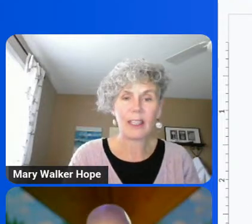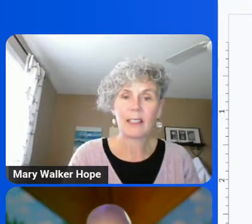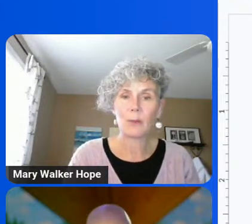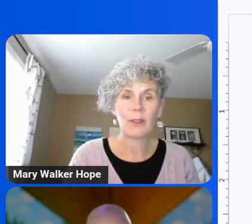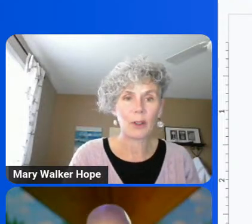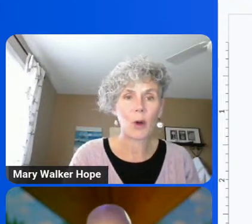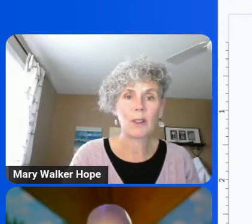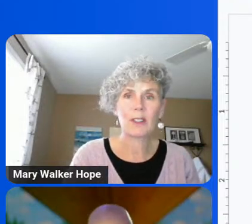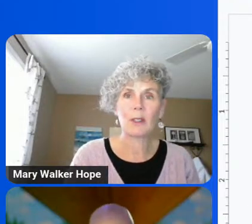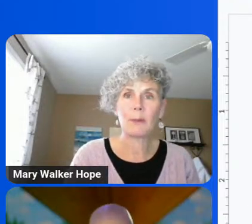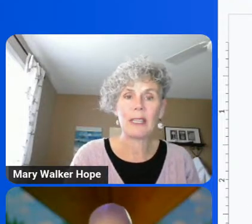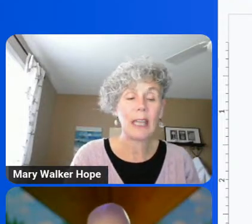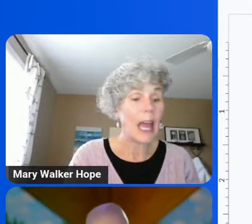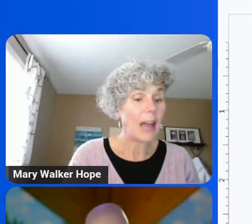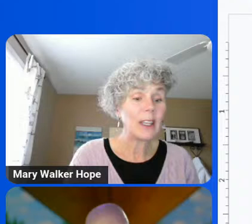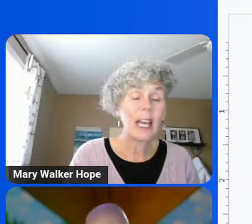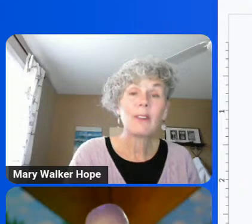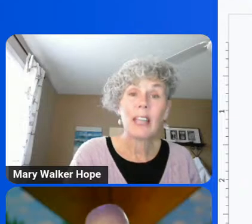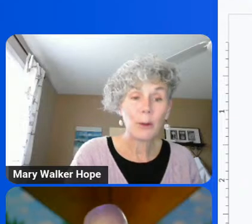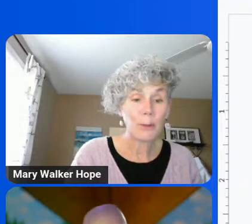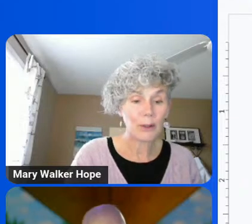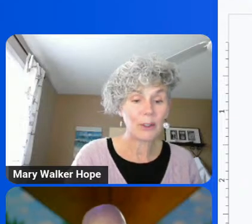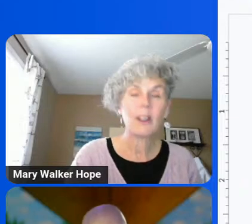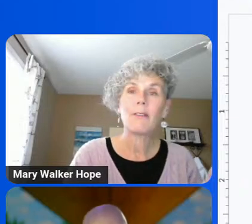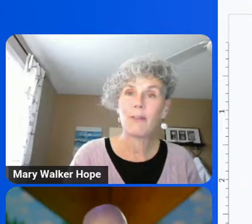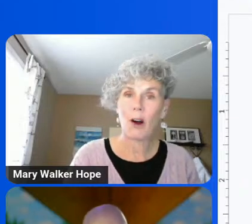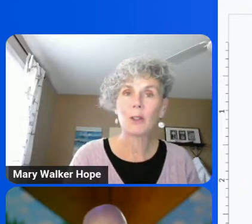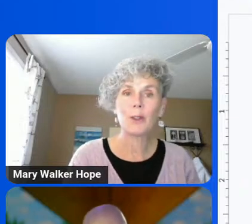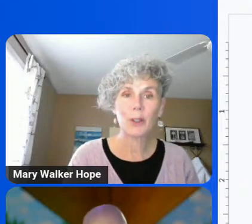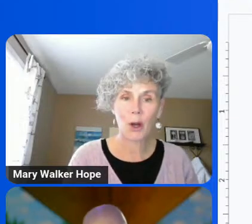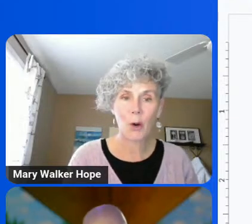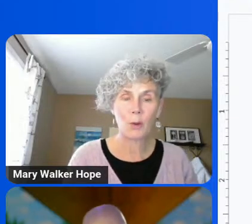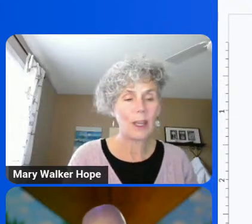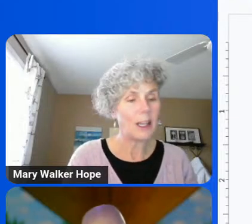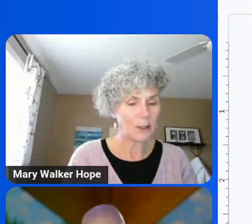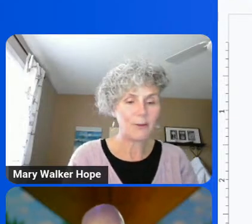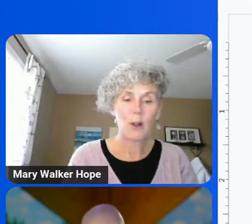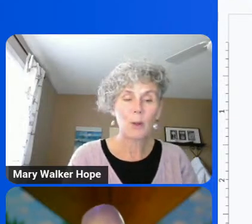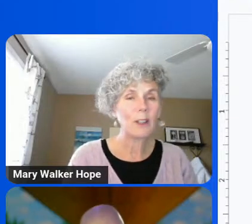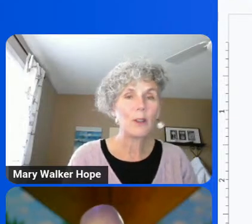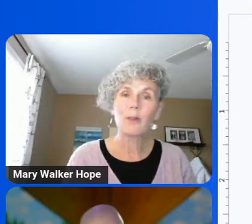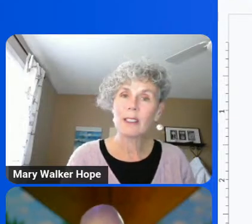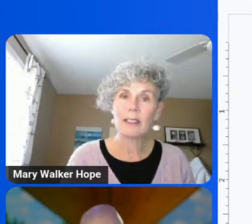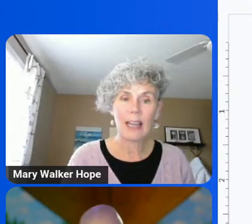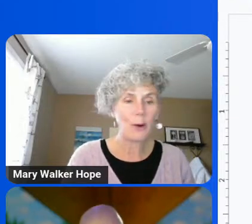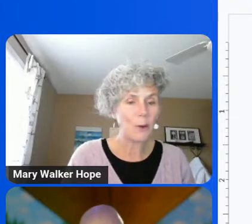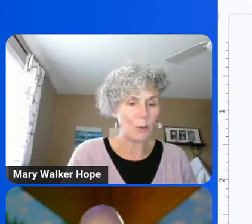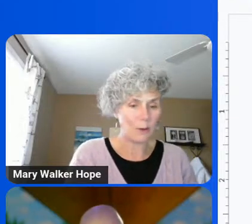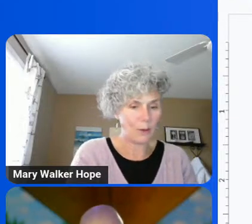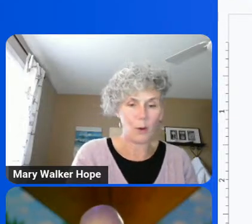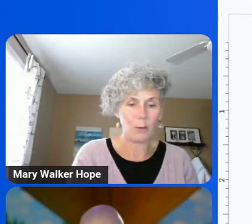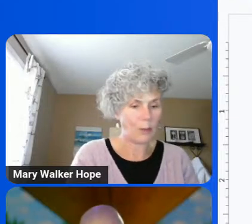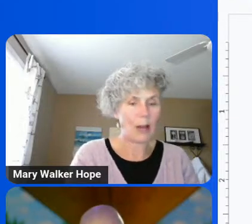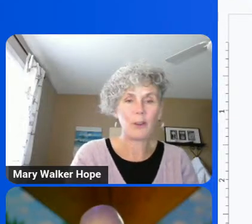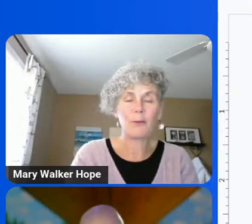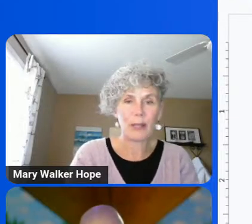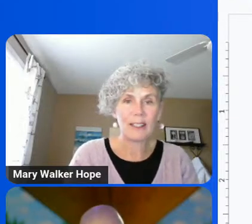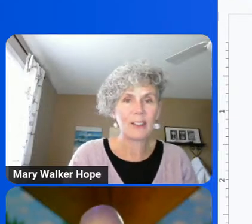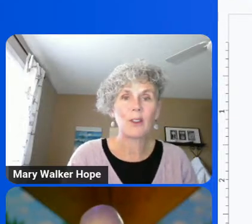is what their code is going to be, and then have another person follow your code. So follow what you've written down, or how you've placed all the